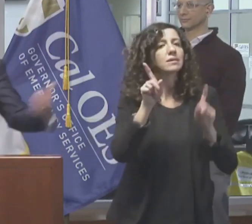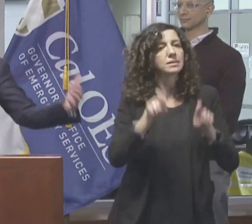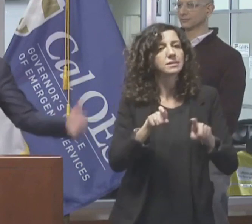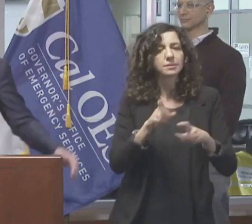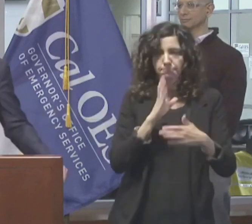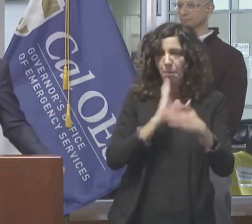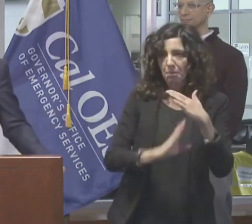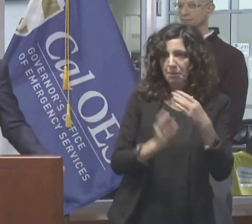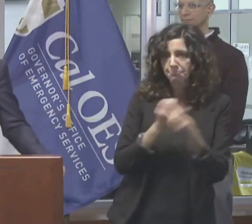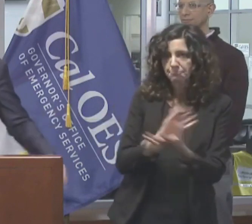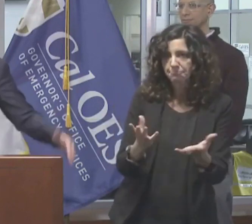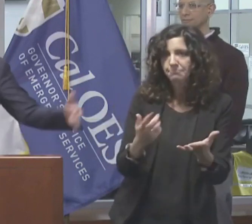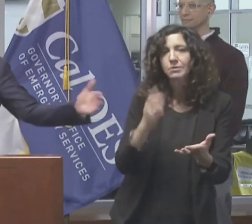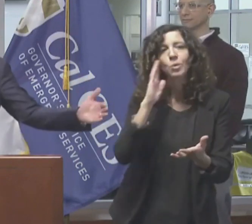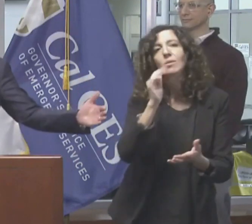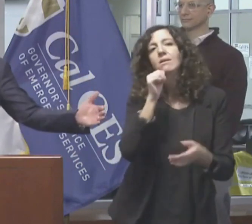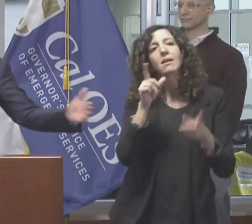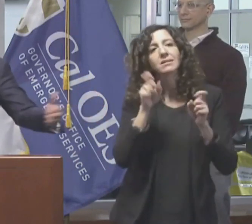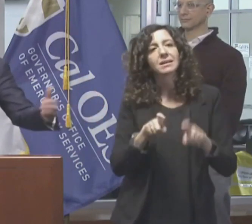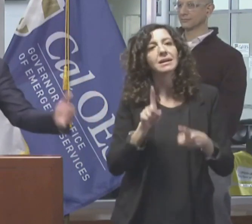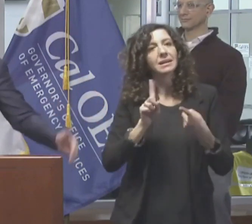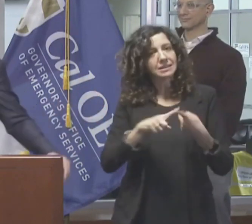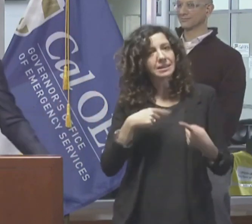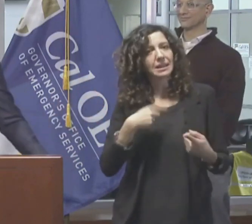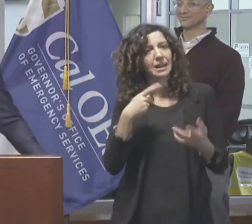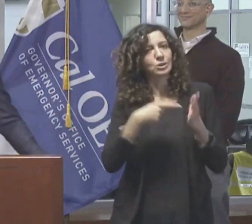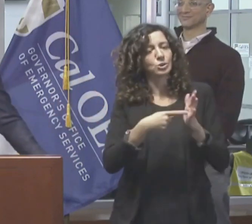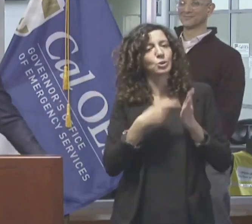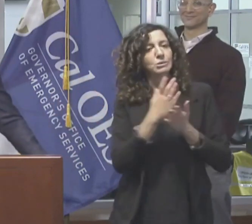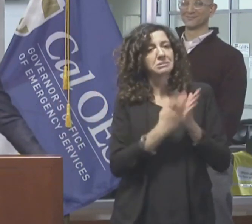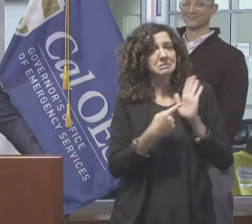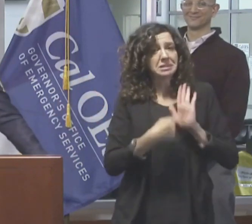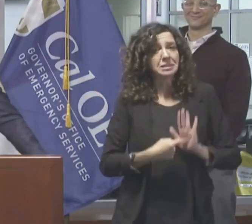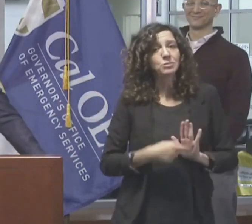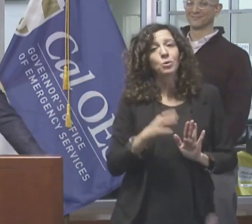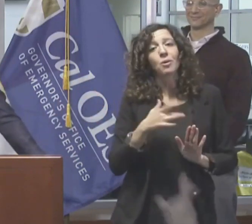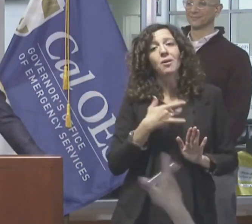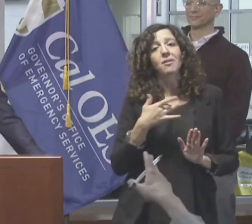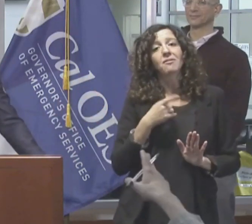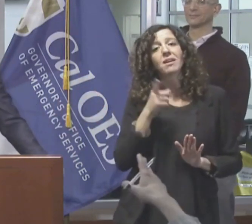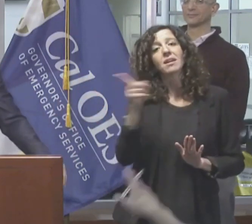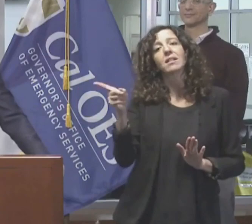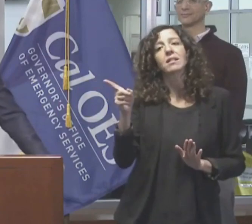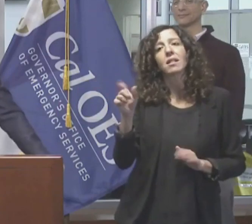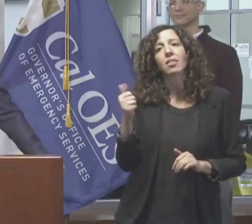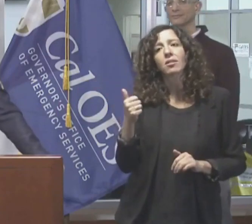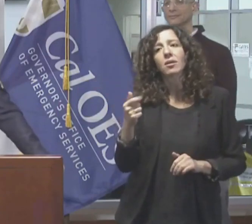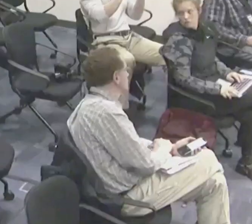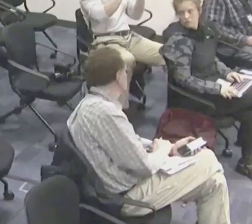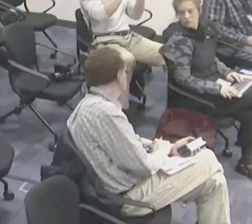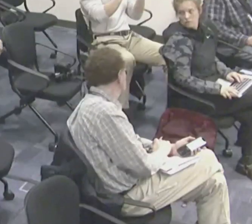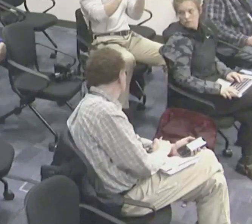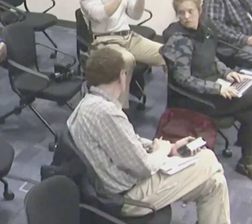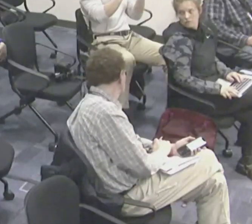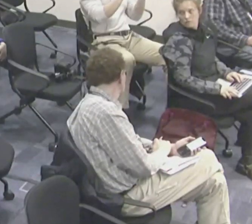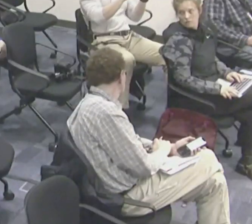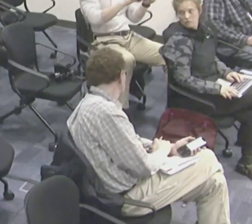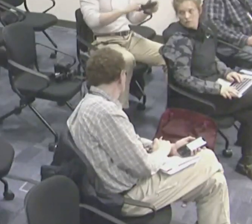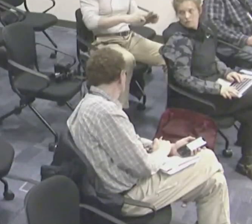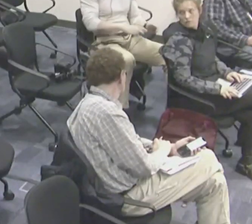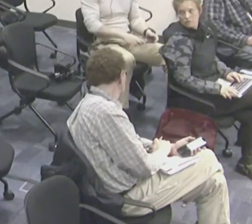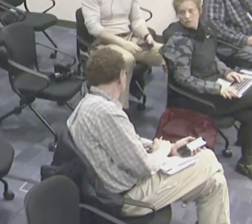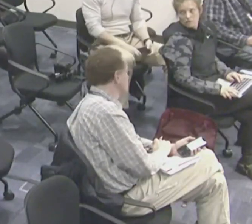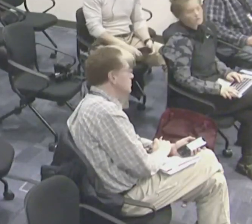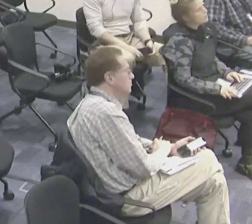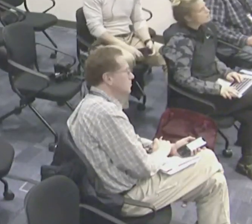humbly, until I show any symptoms and or feel that others have not been appropriately tested. Can you clarify, is there a plan to get food to